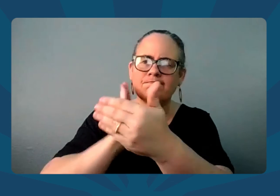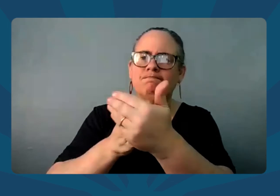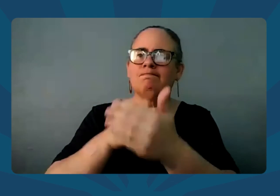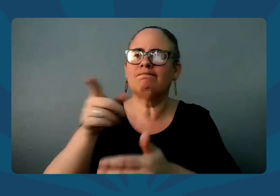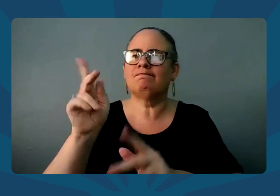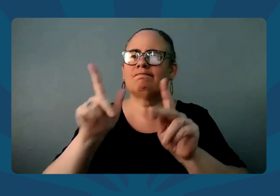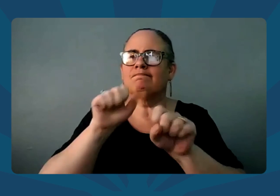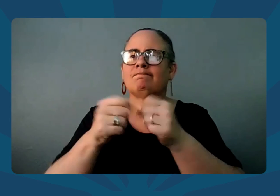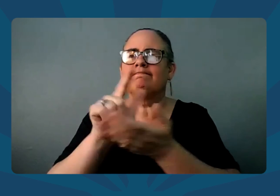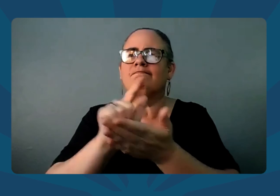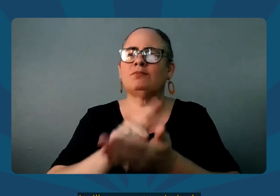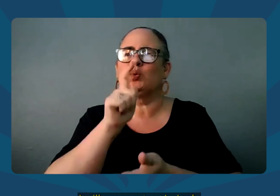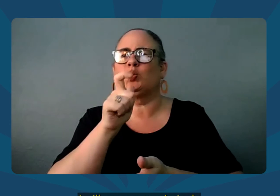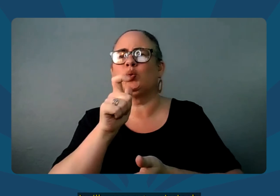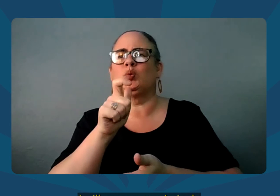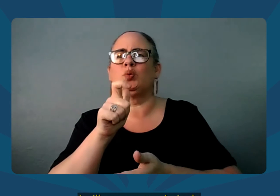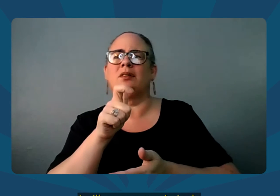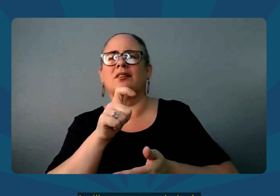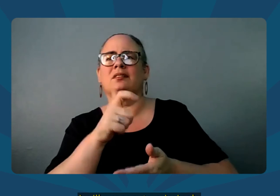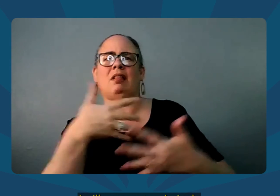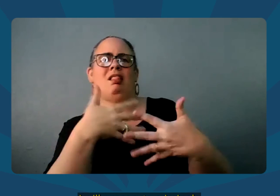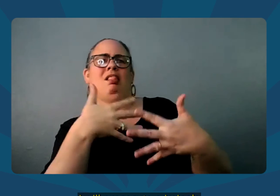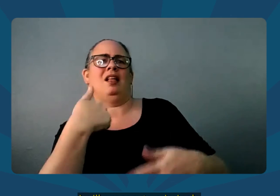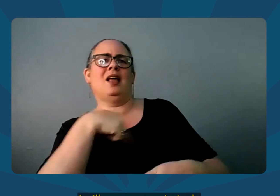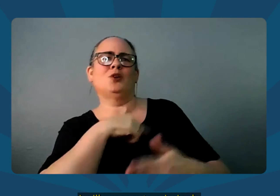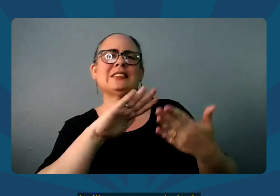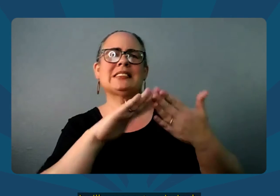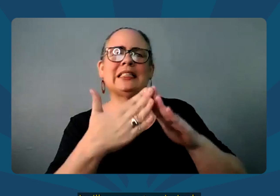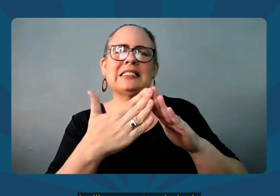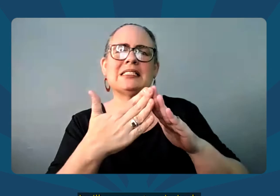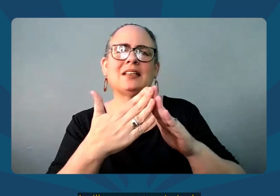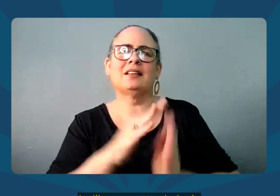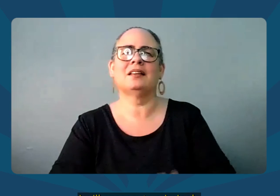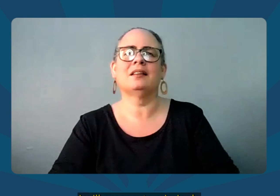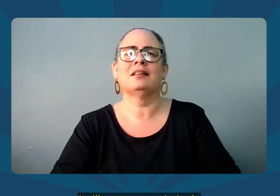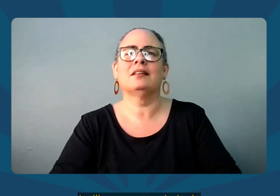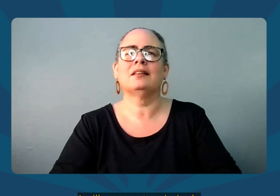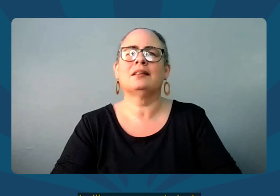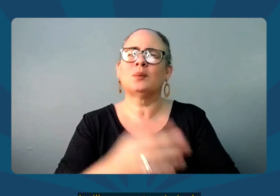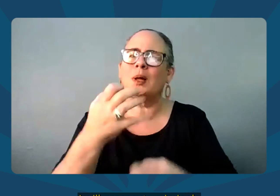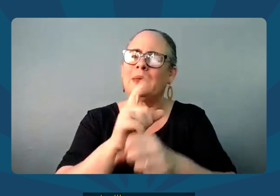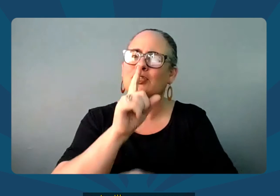As Attorney General, I will prosecute criminals who terrorize our cities.